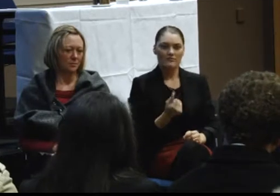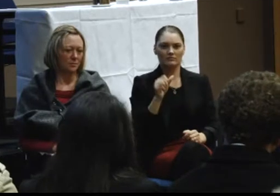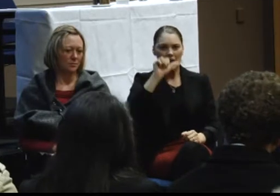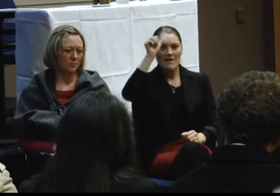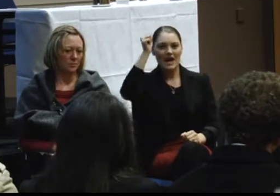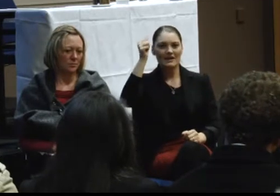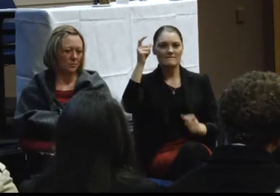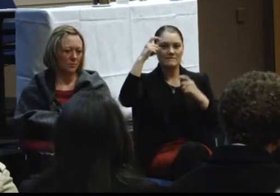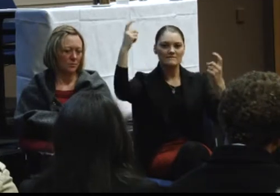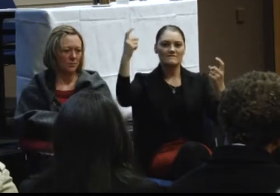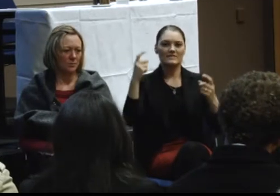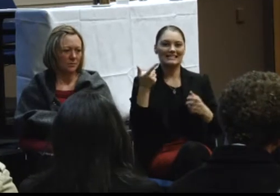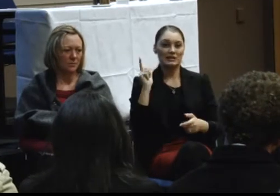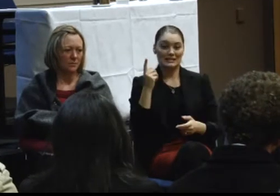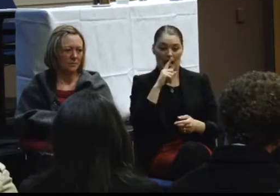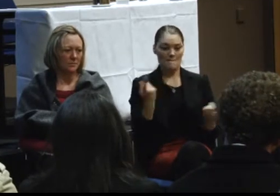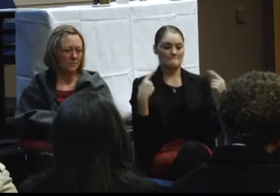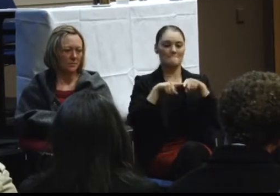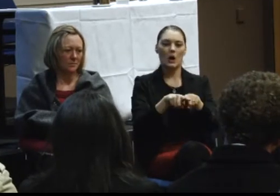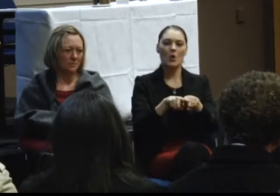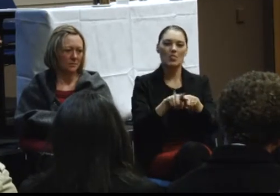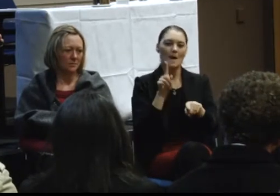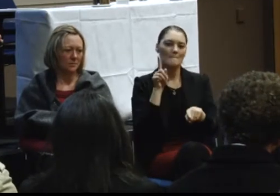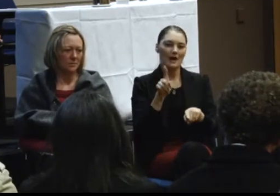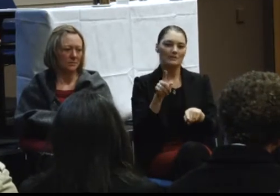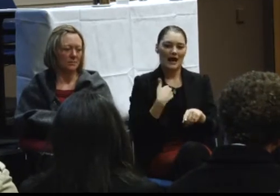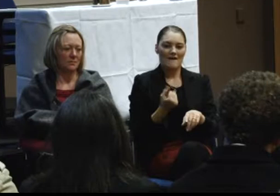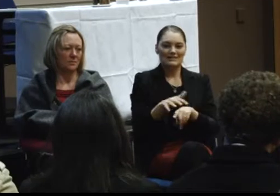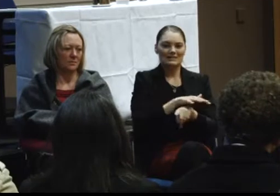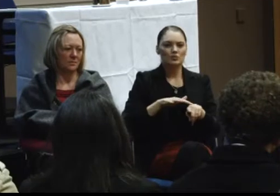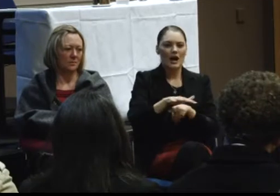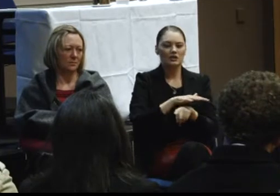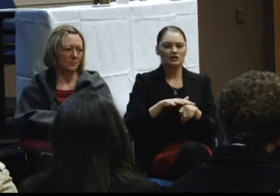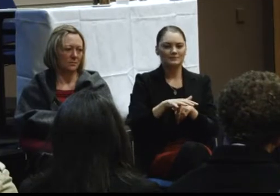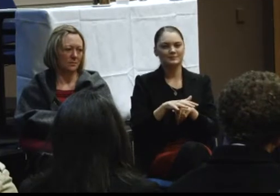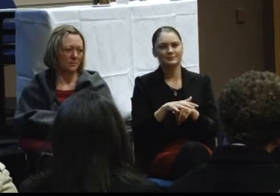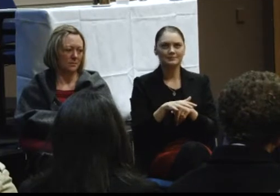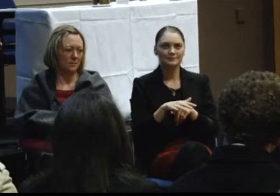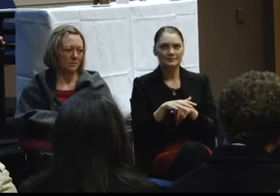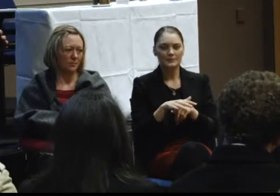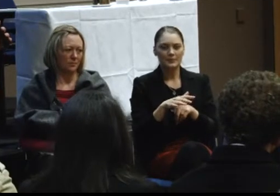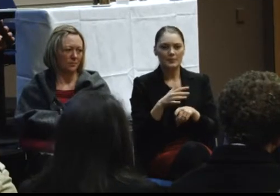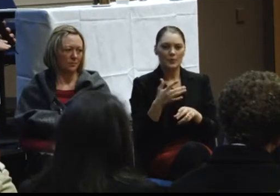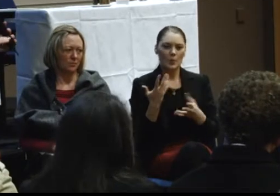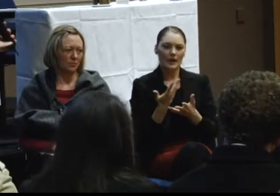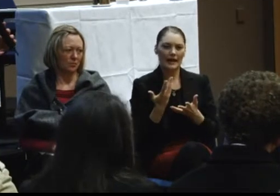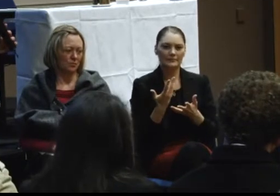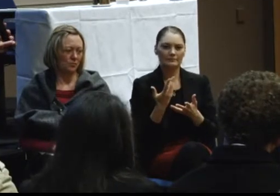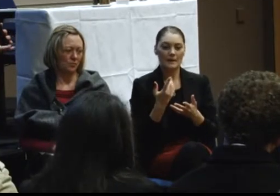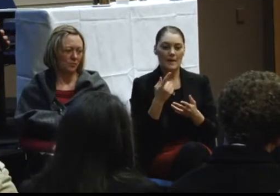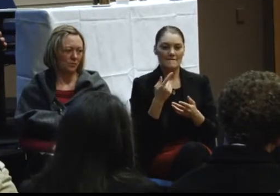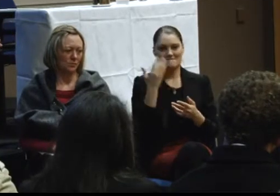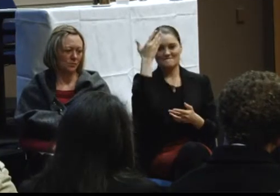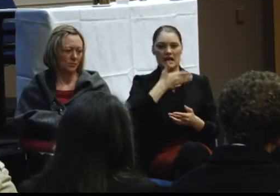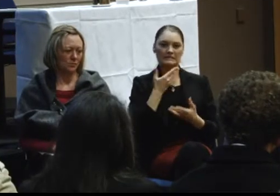do both, but when we're in this situation where the things that are valued at face